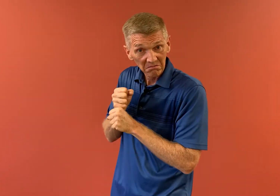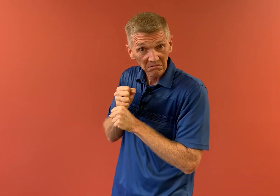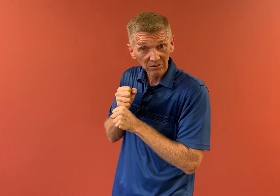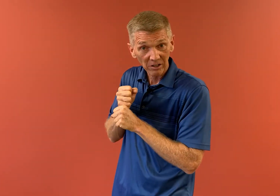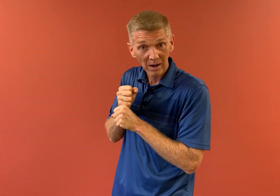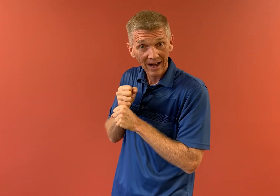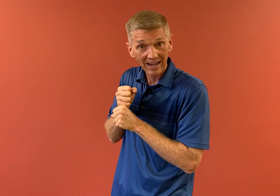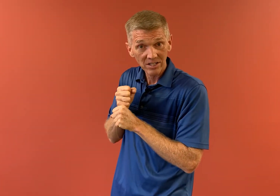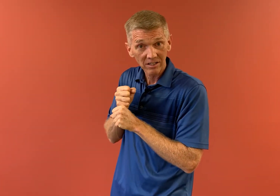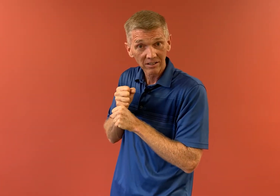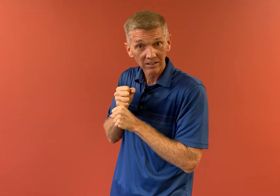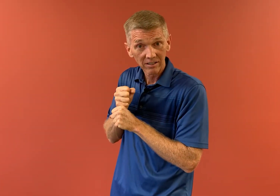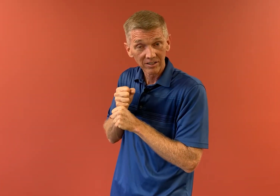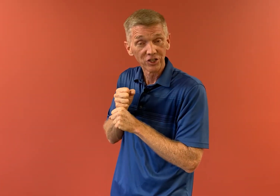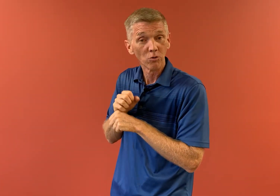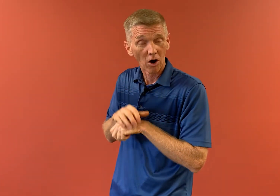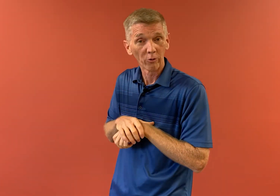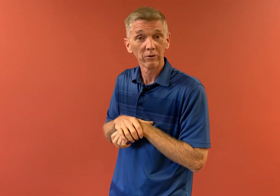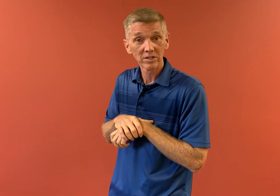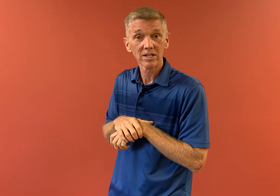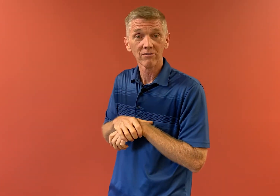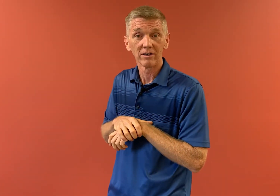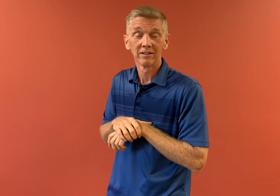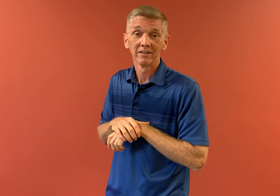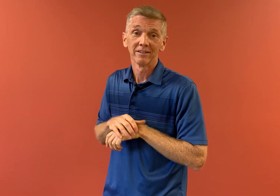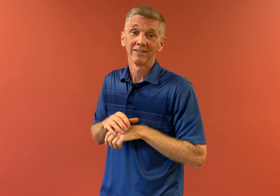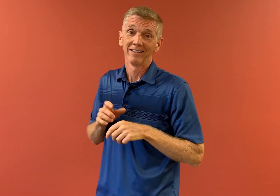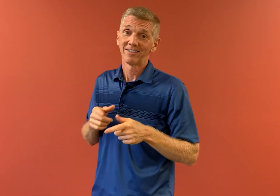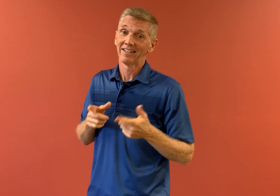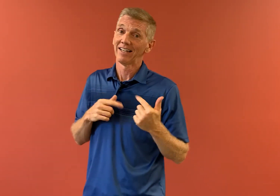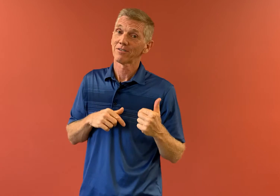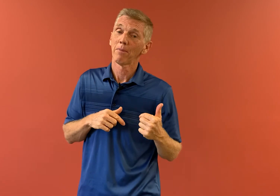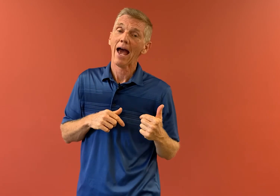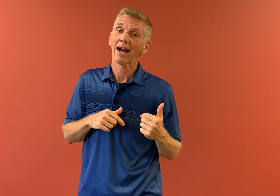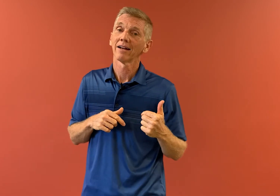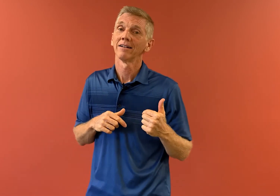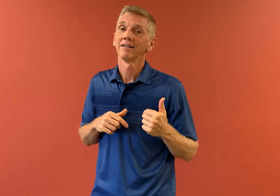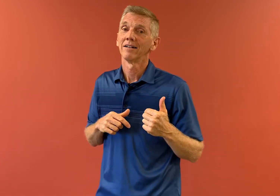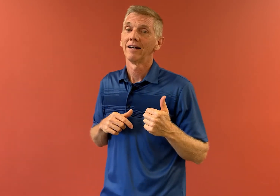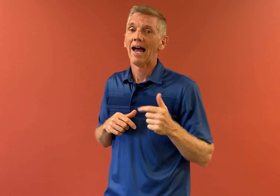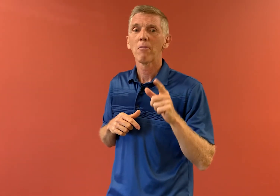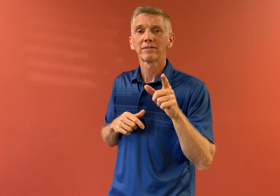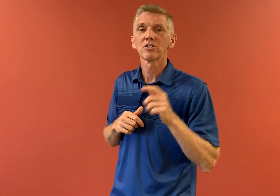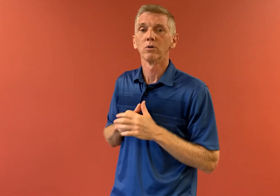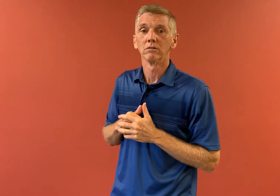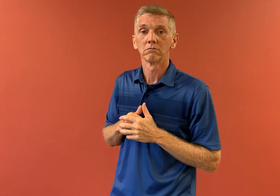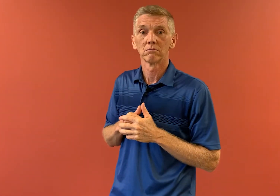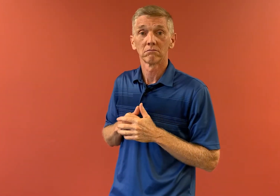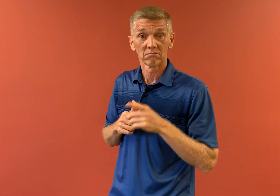Look at my eyes. Did you already receive it? Let's take a lesson back. How about this one?